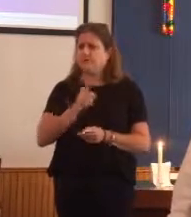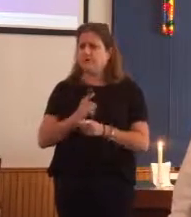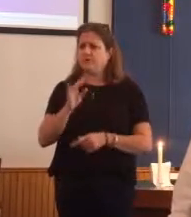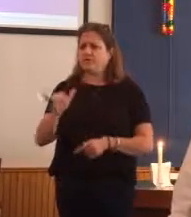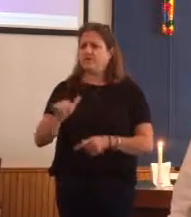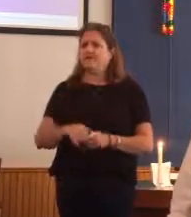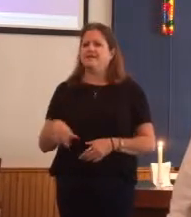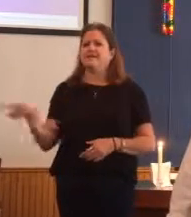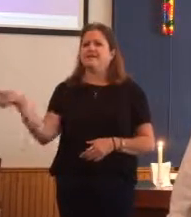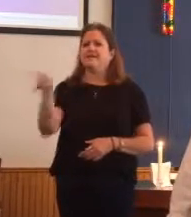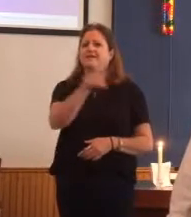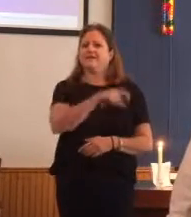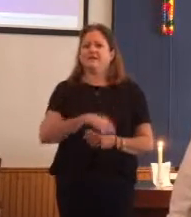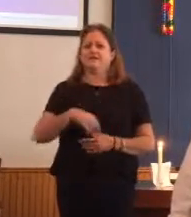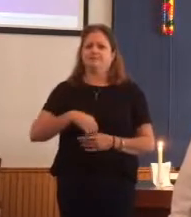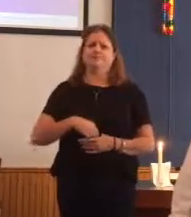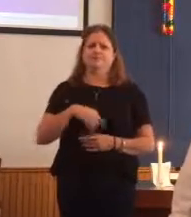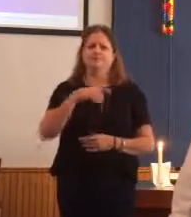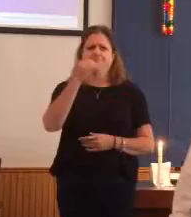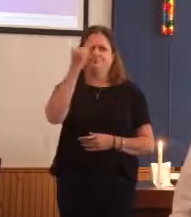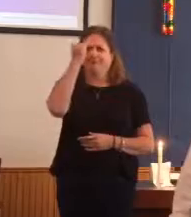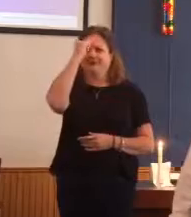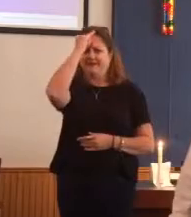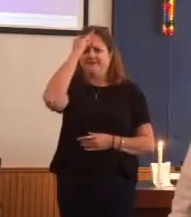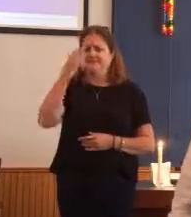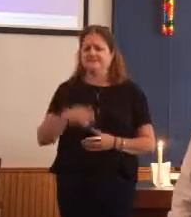and that everyone else are idiots,